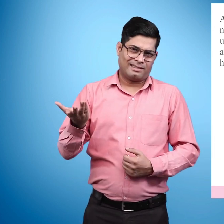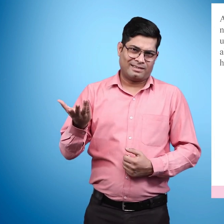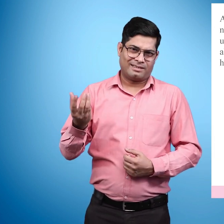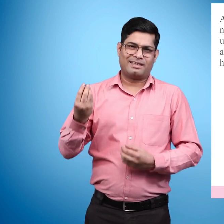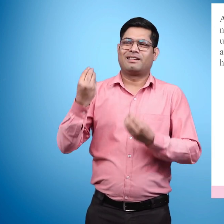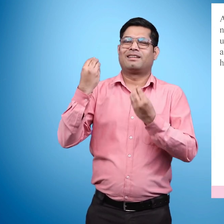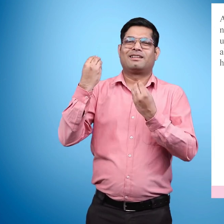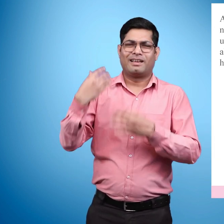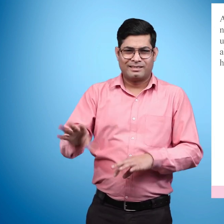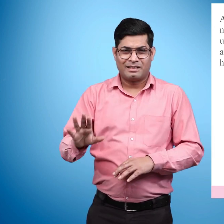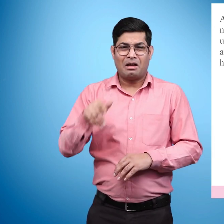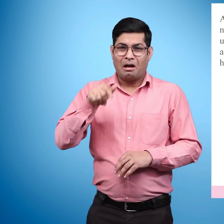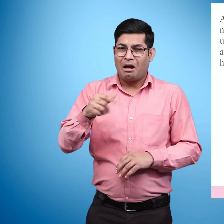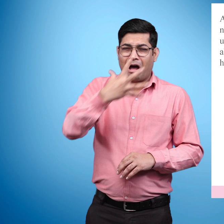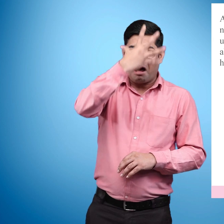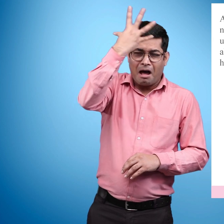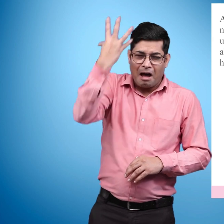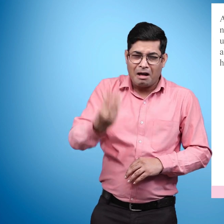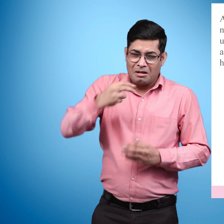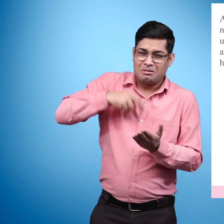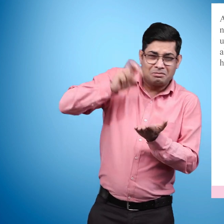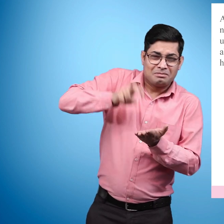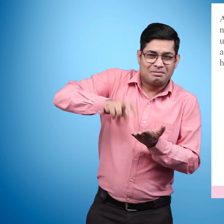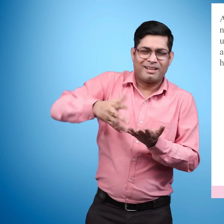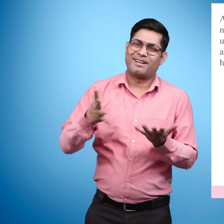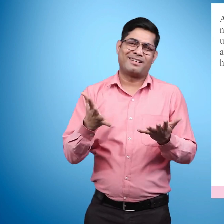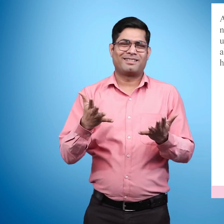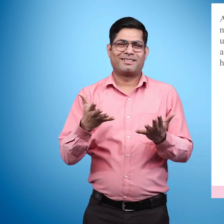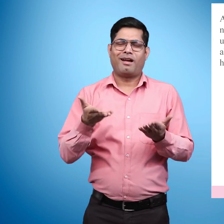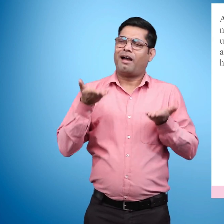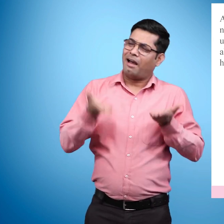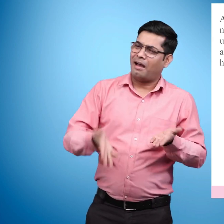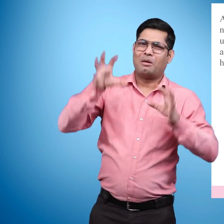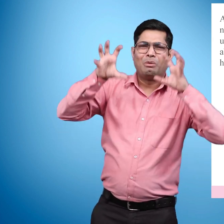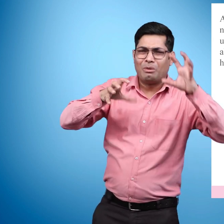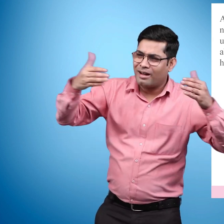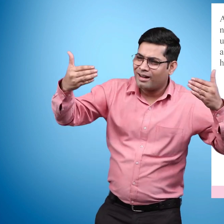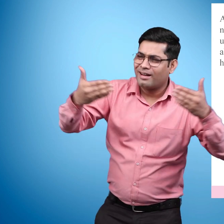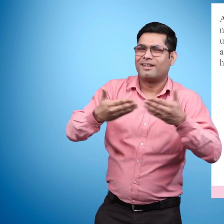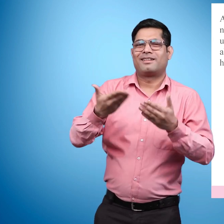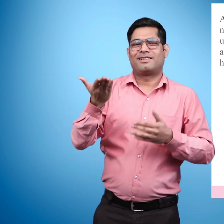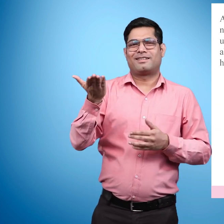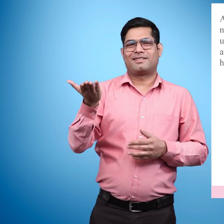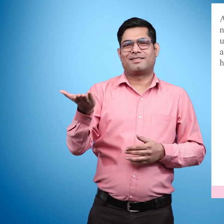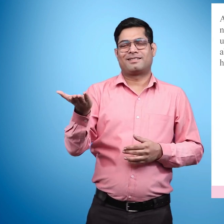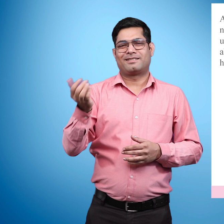Anyway, now I don't have to walk all night. I was longing to meet you."